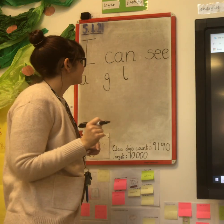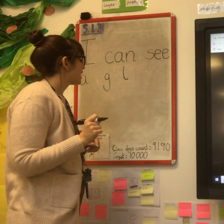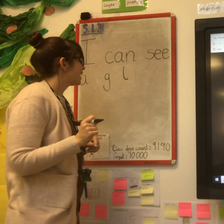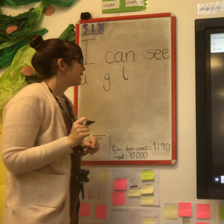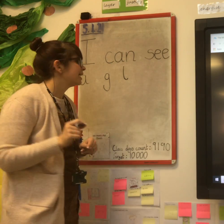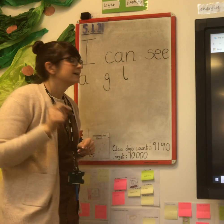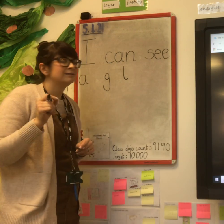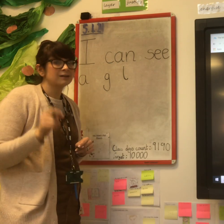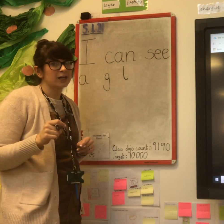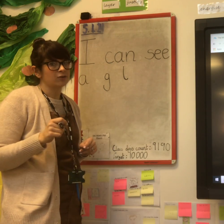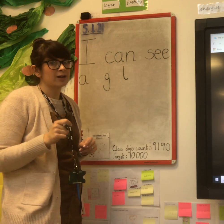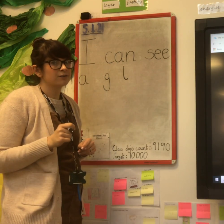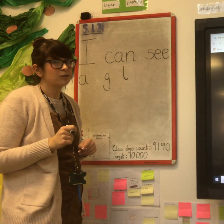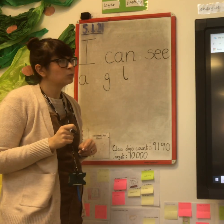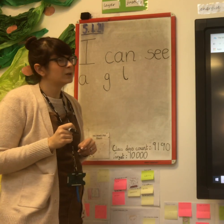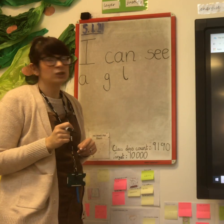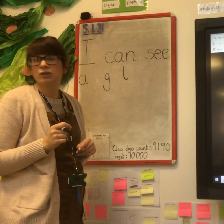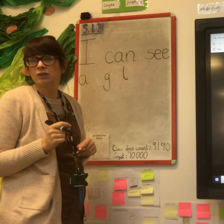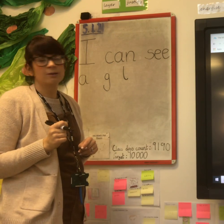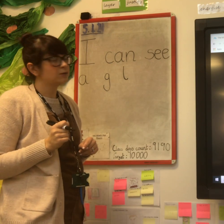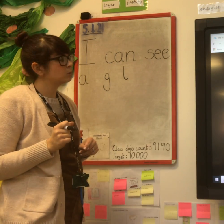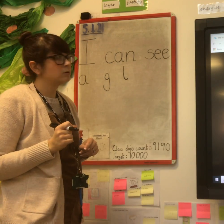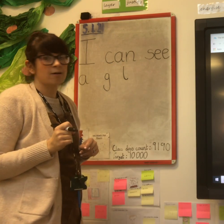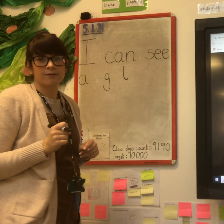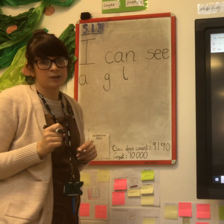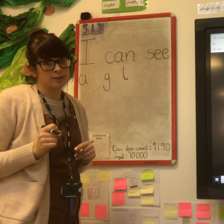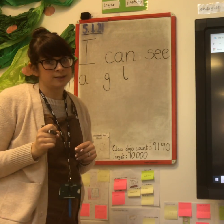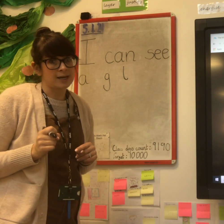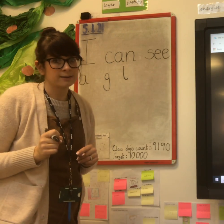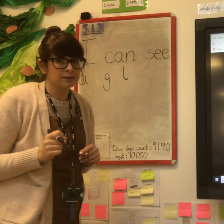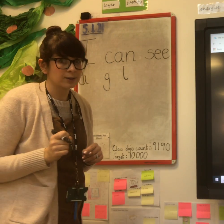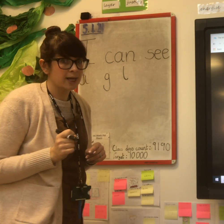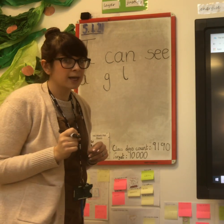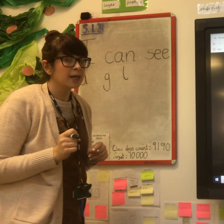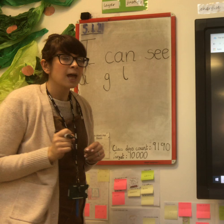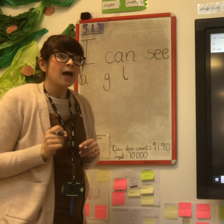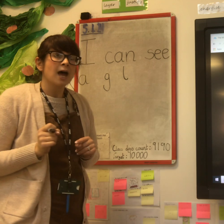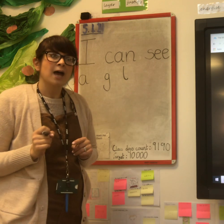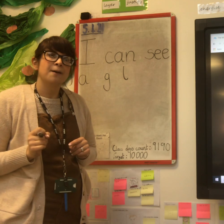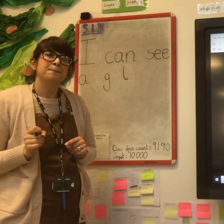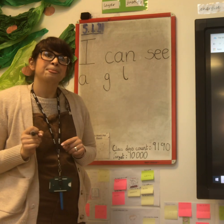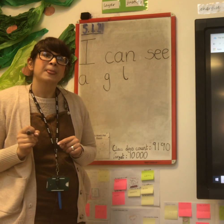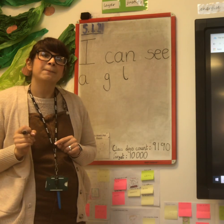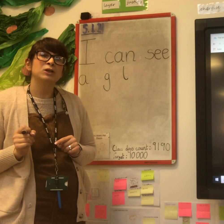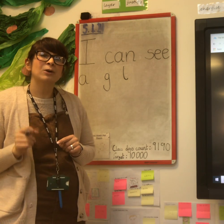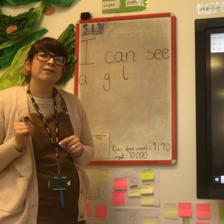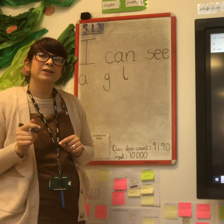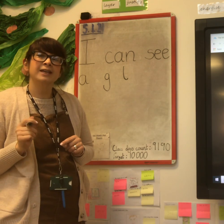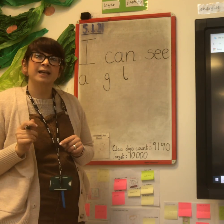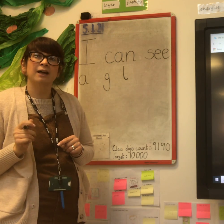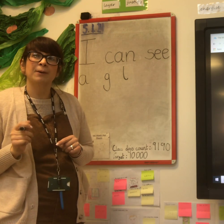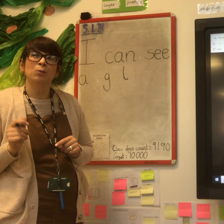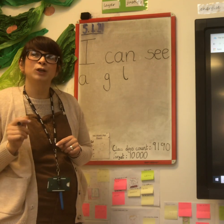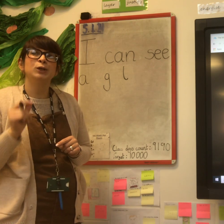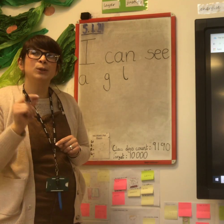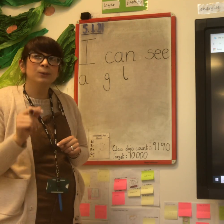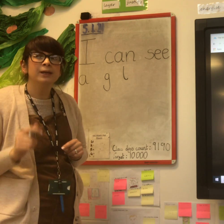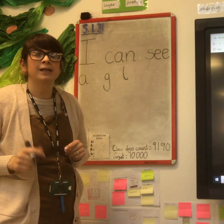a digraph, which some of you will not have learned yet, okay? But you have a think about what you can